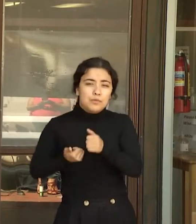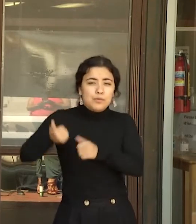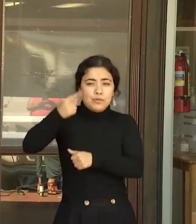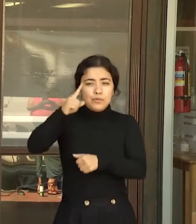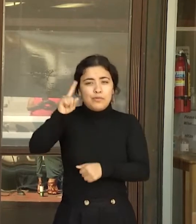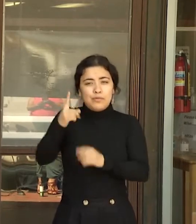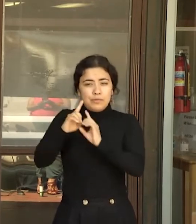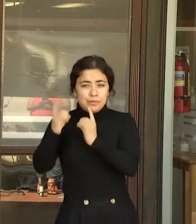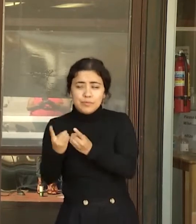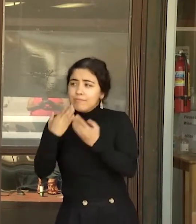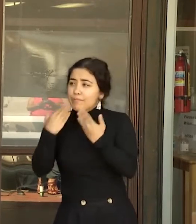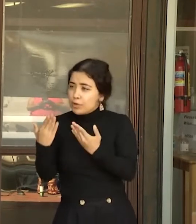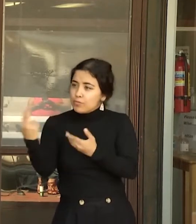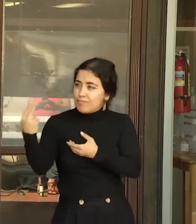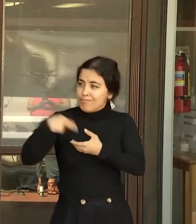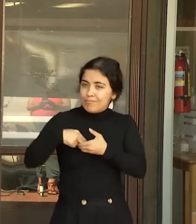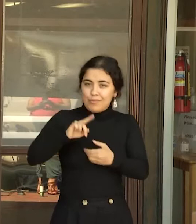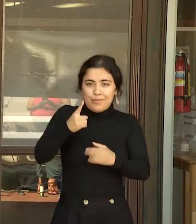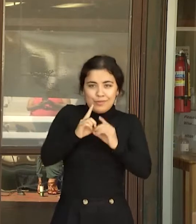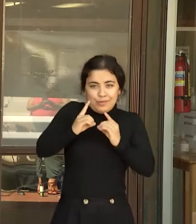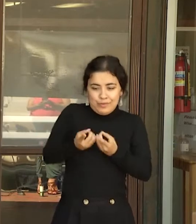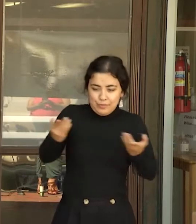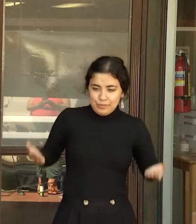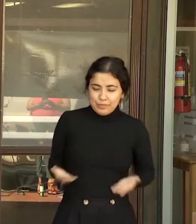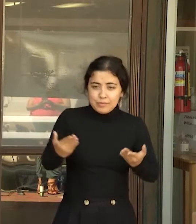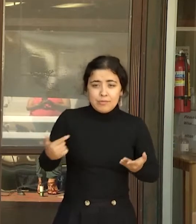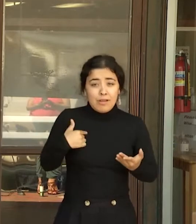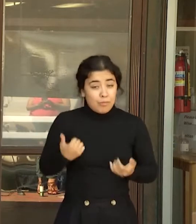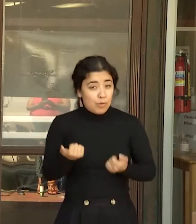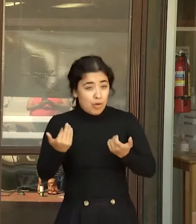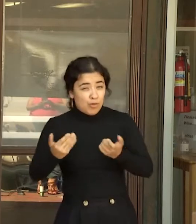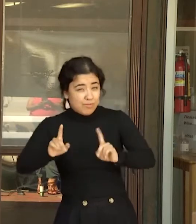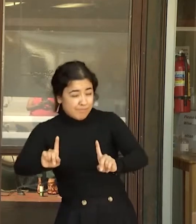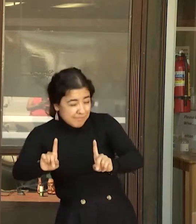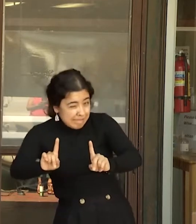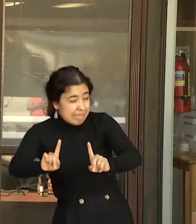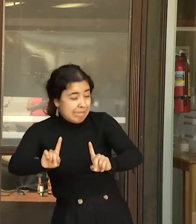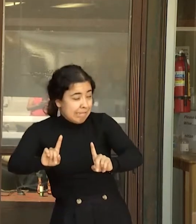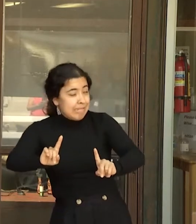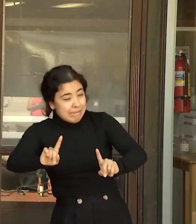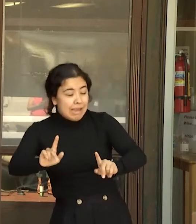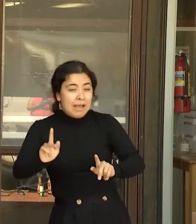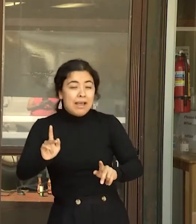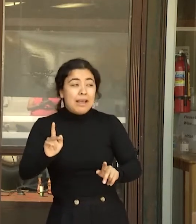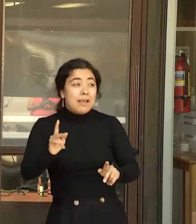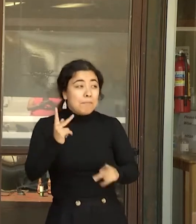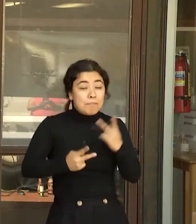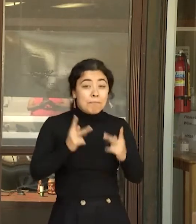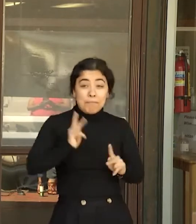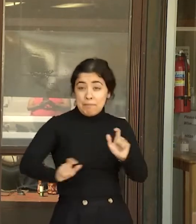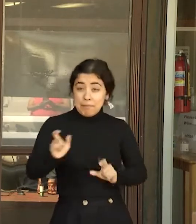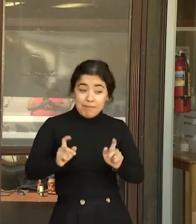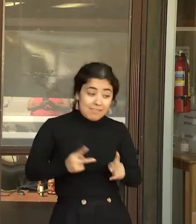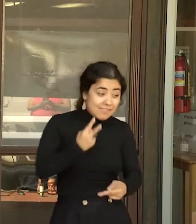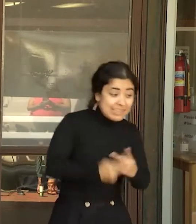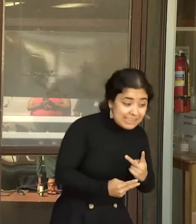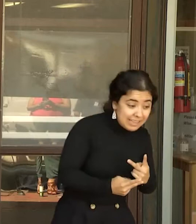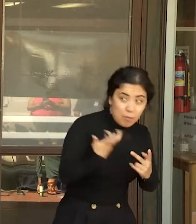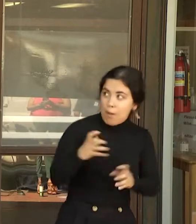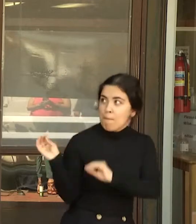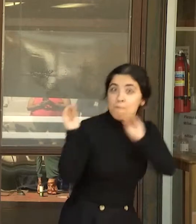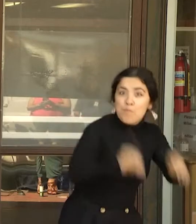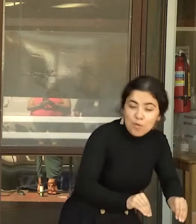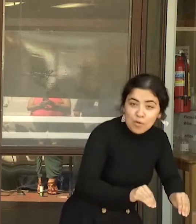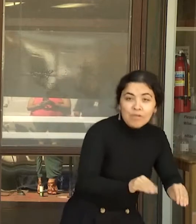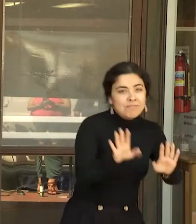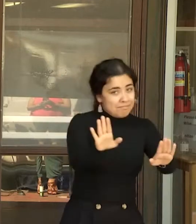and for being in the 1st District, though I will offer this caveat. People have a tendency to want to move here once they visit in the 1st District, so I